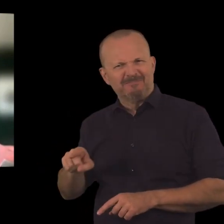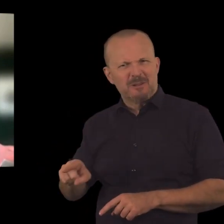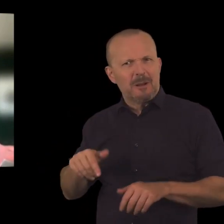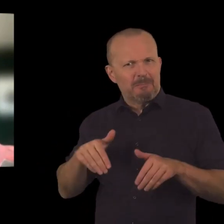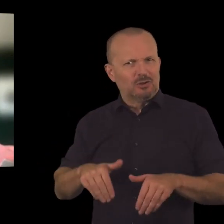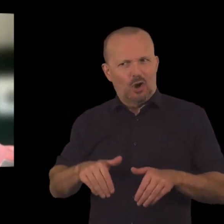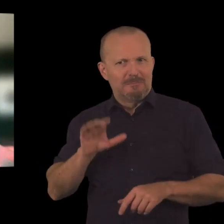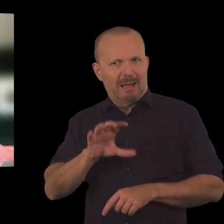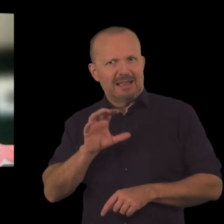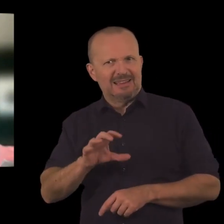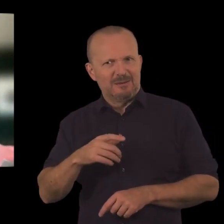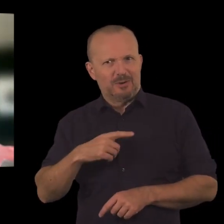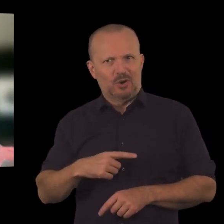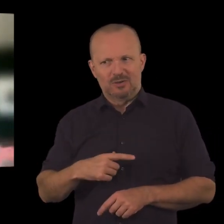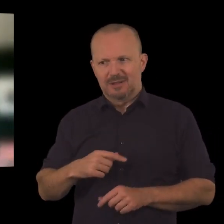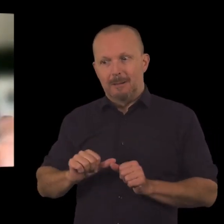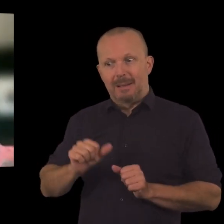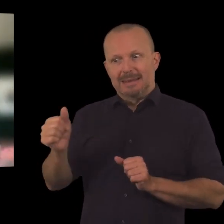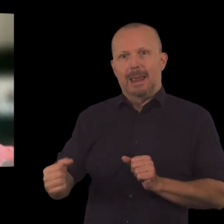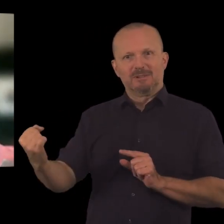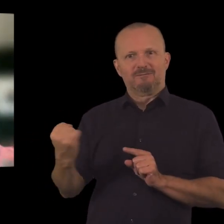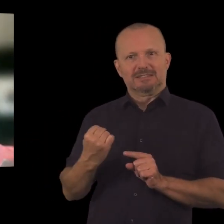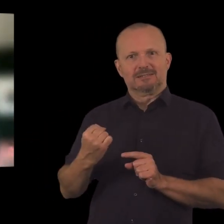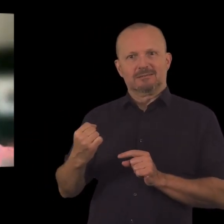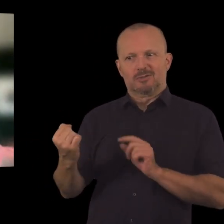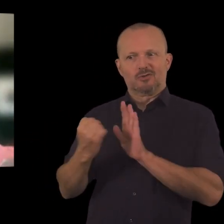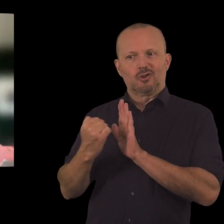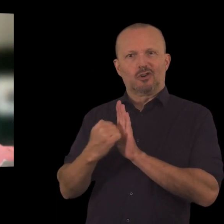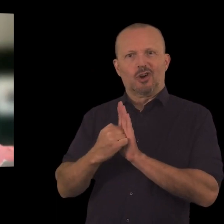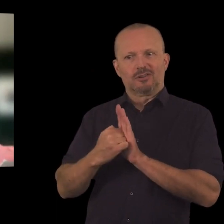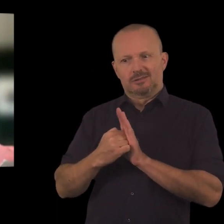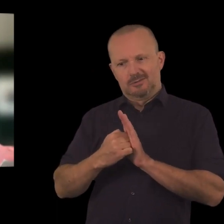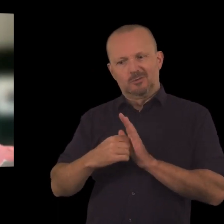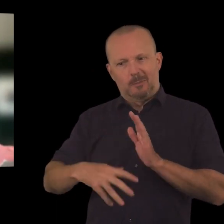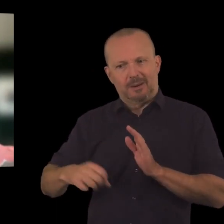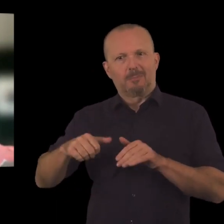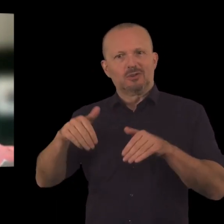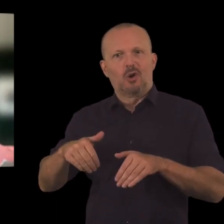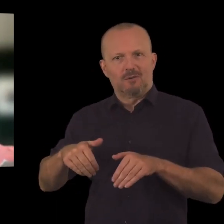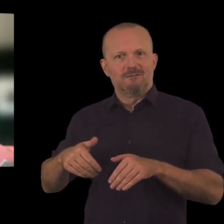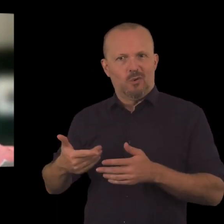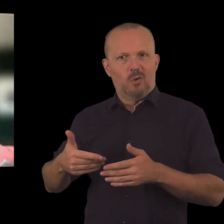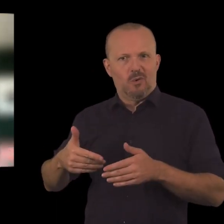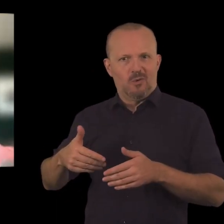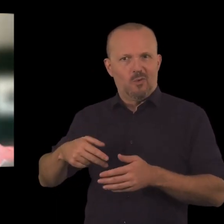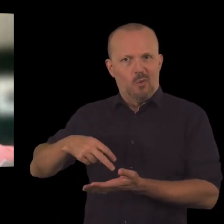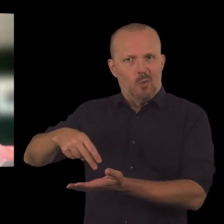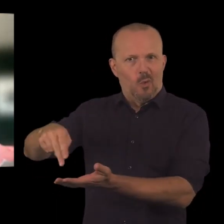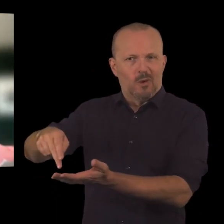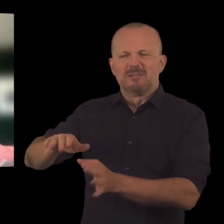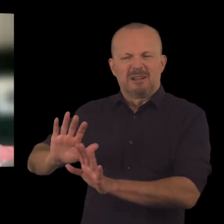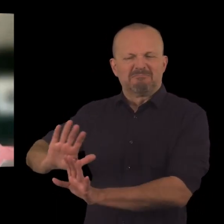with that name, which I have to say is not like definitely I think that name is it's of its